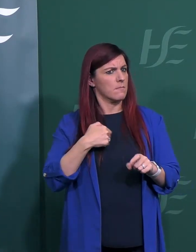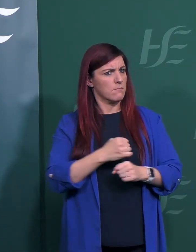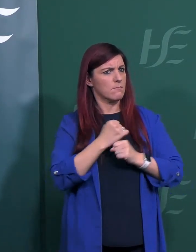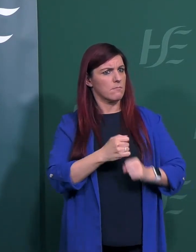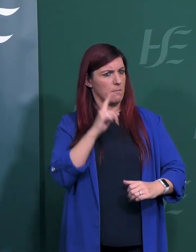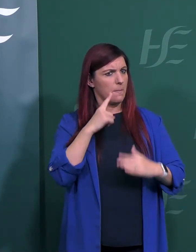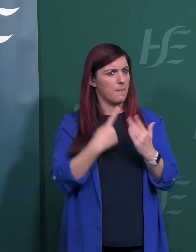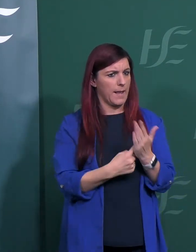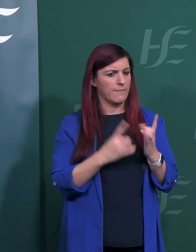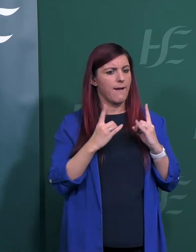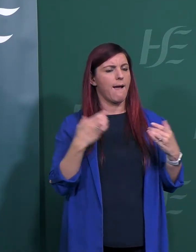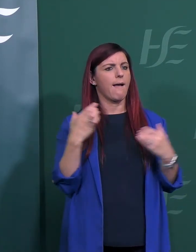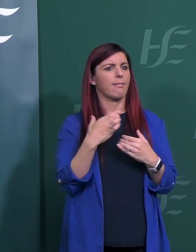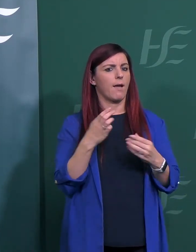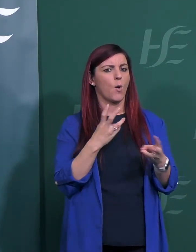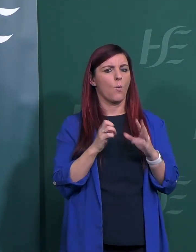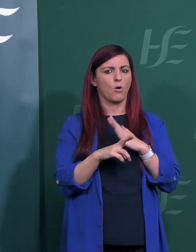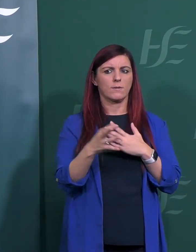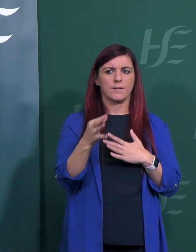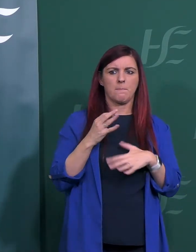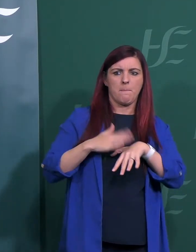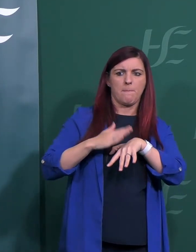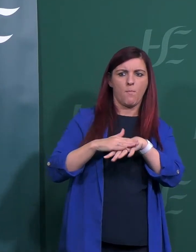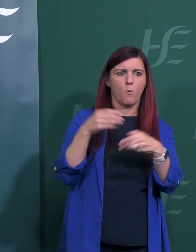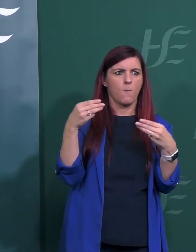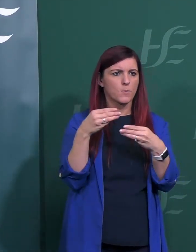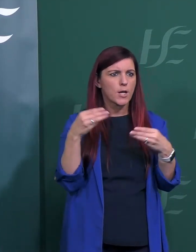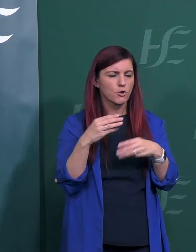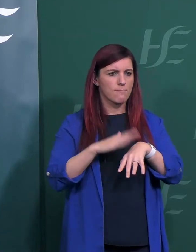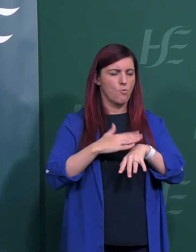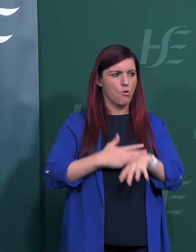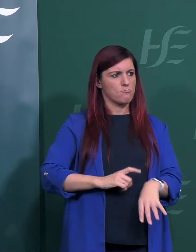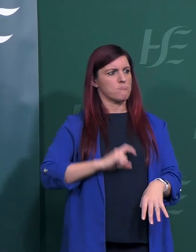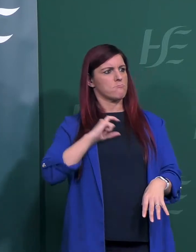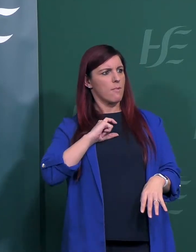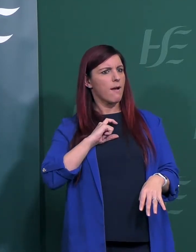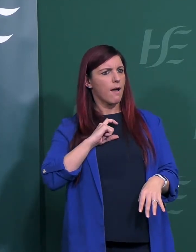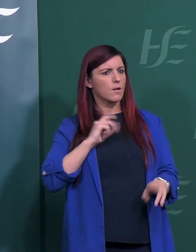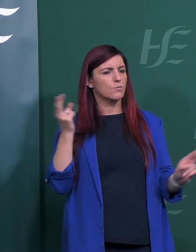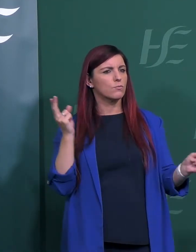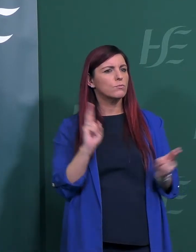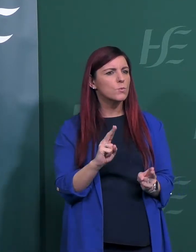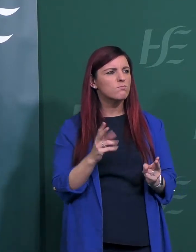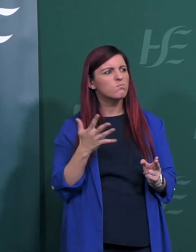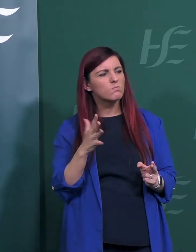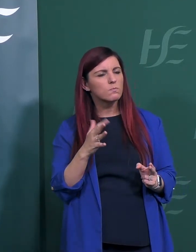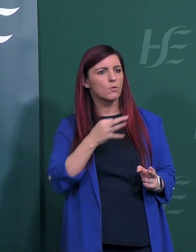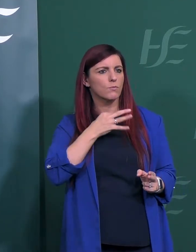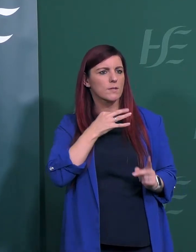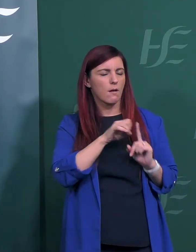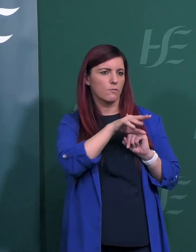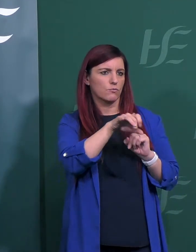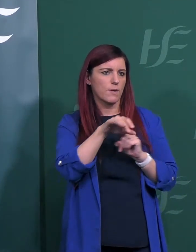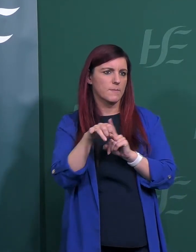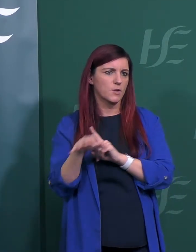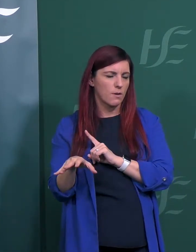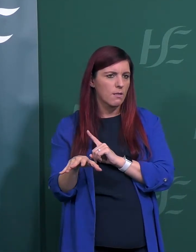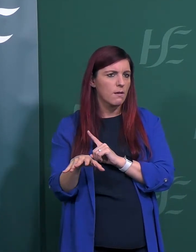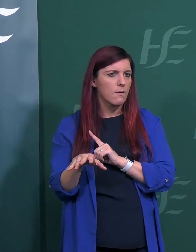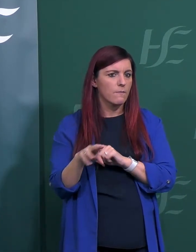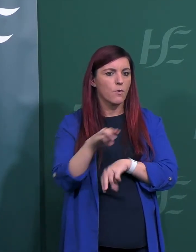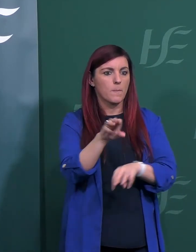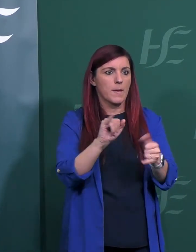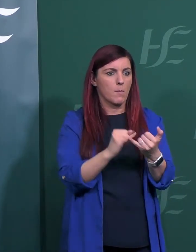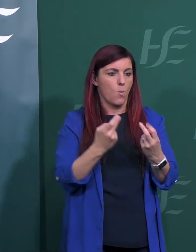our healthcare workers further protections, further confidence, and reduce potential risk situations or transmission levels to those